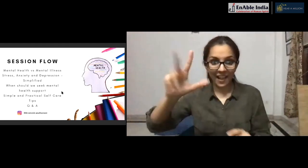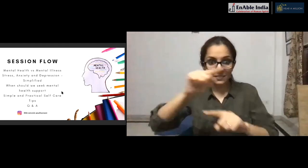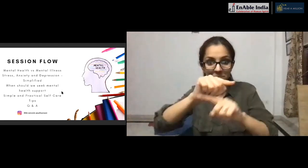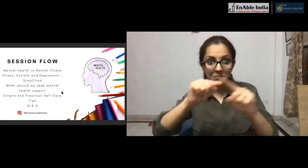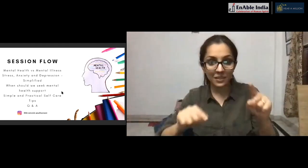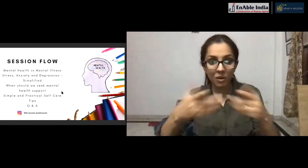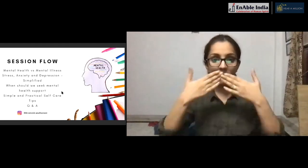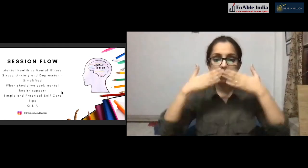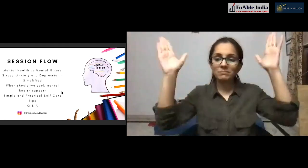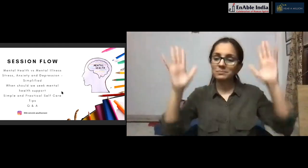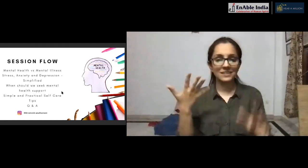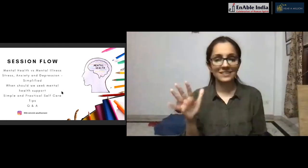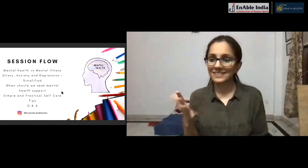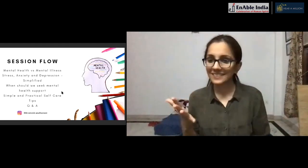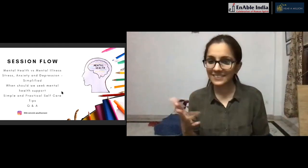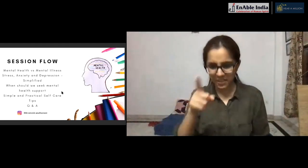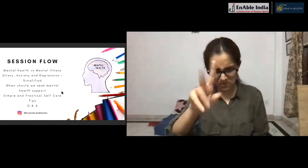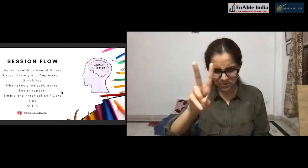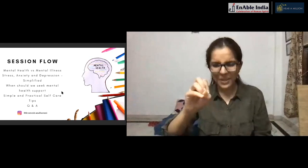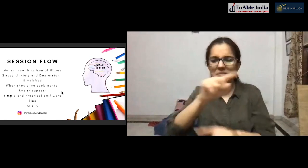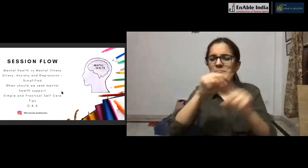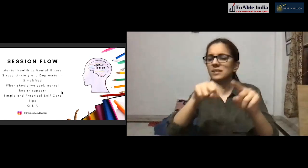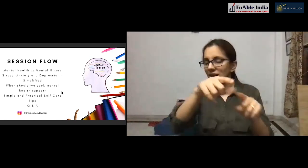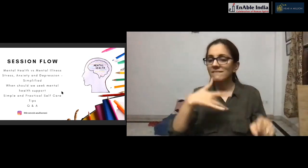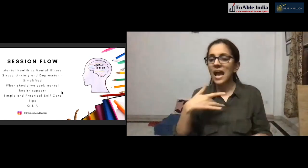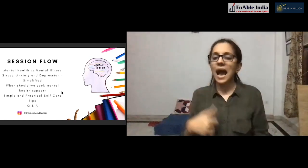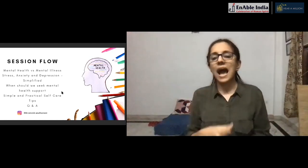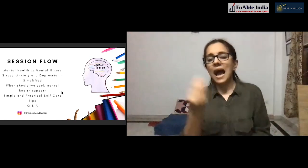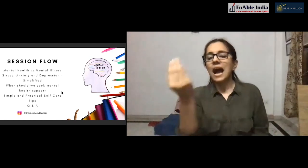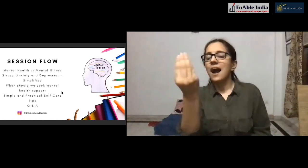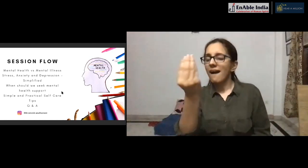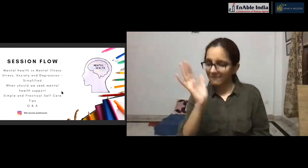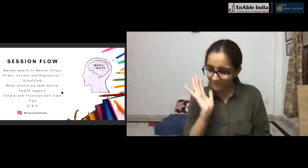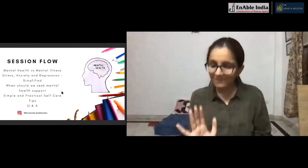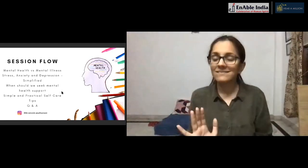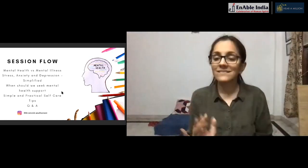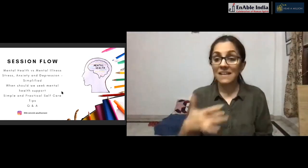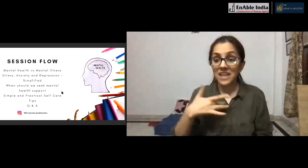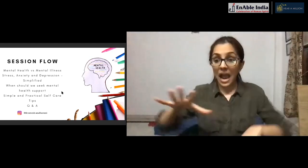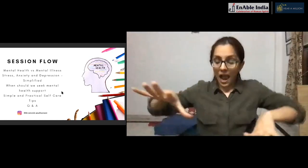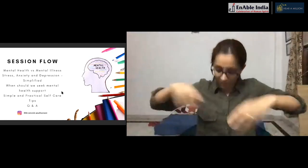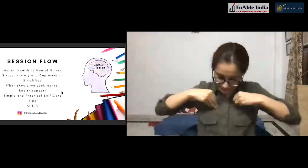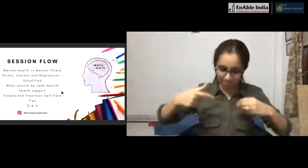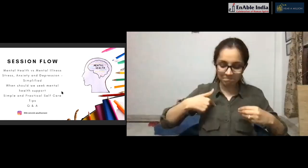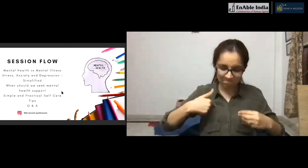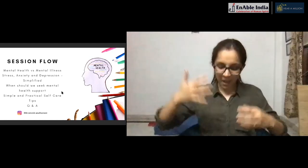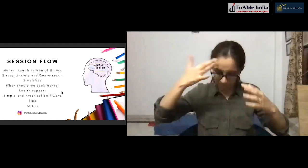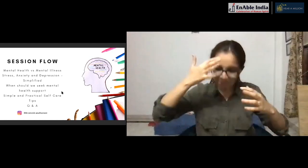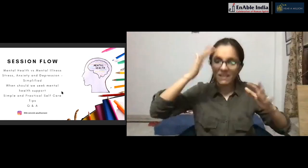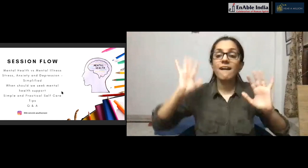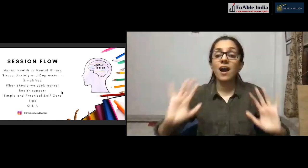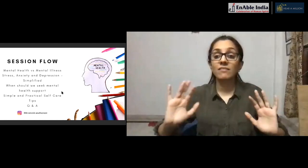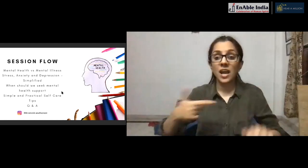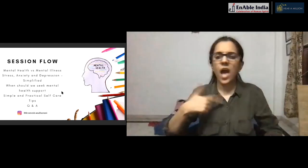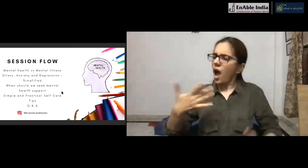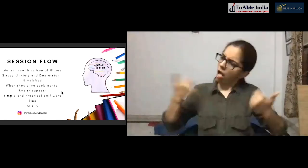more than 20% are feeling mentally ill, but they are not ready to accept it. And being in denial is